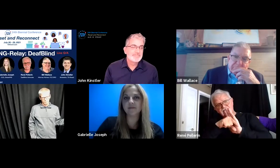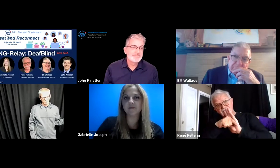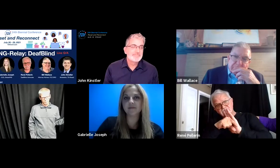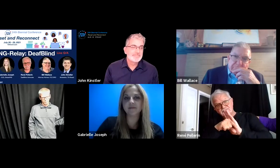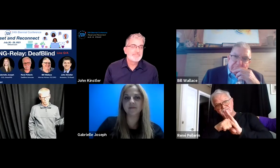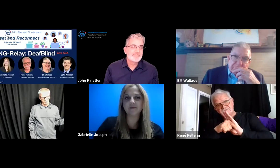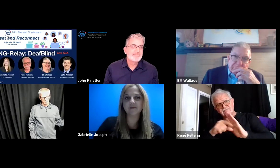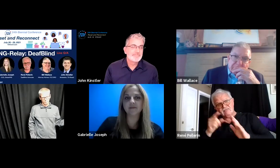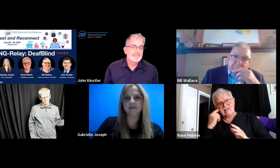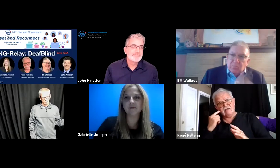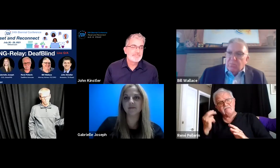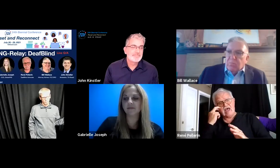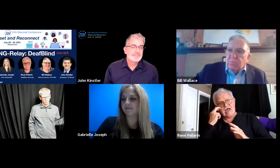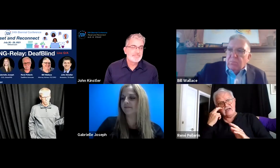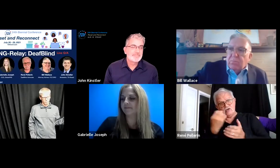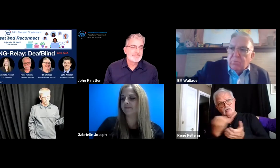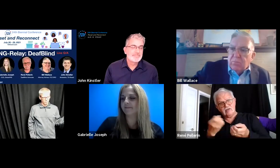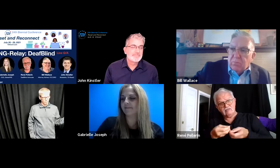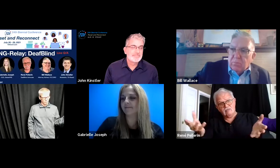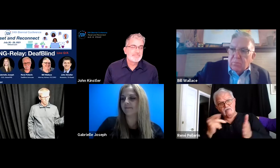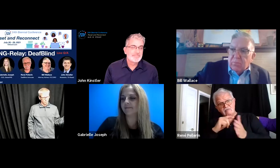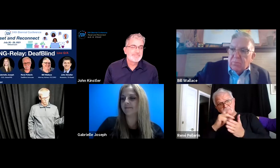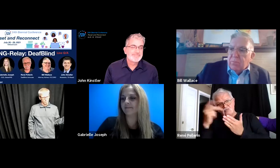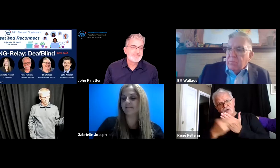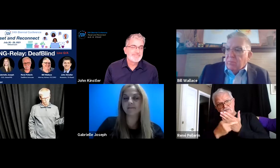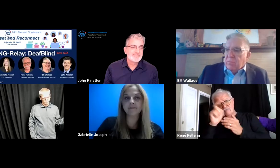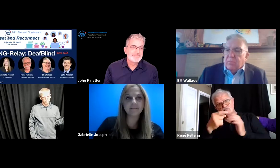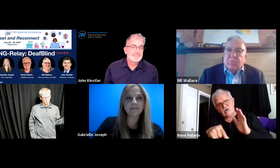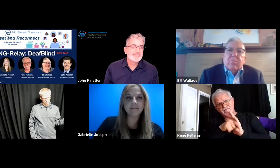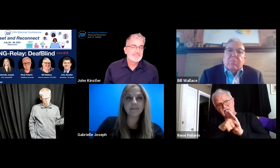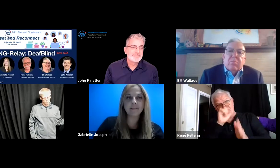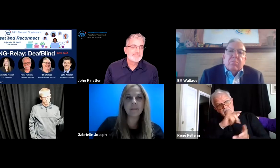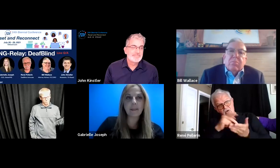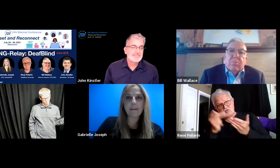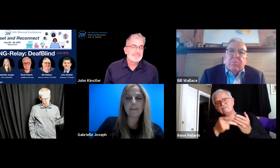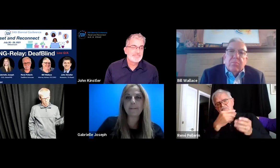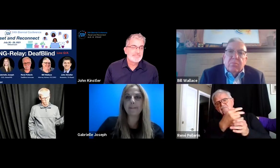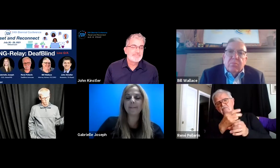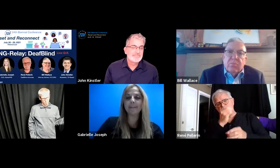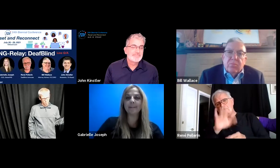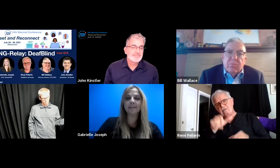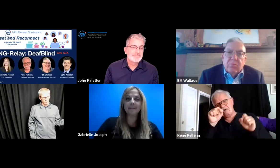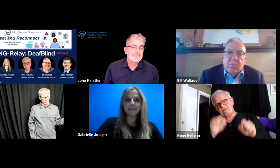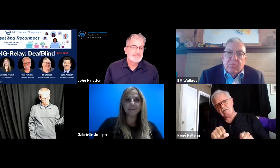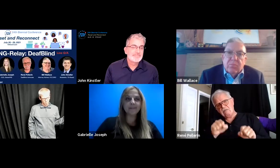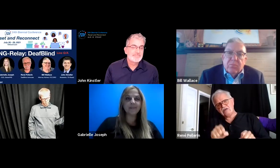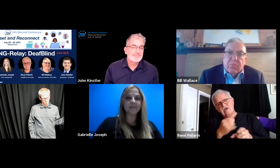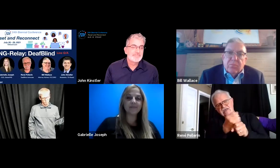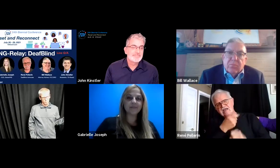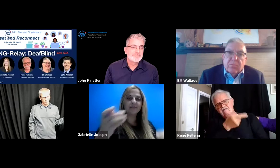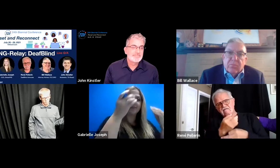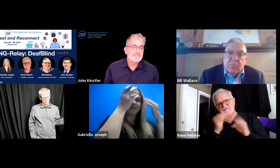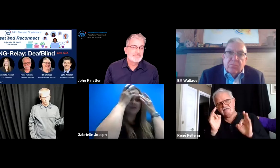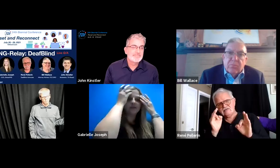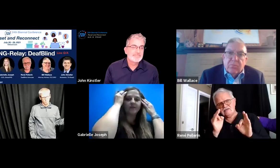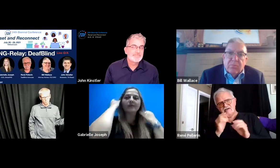through a program if you qualify. And then all the distribution programs, if